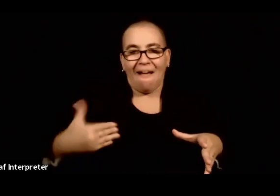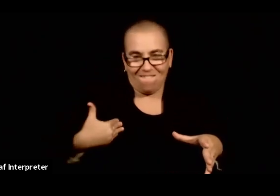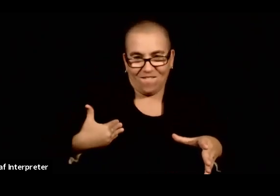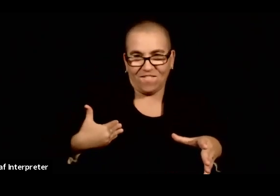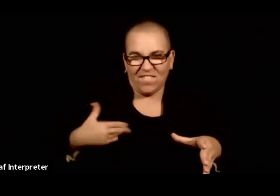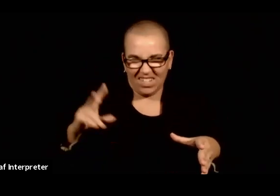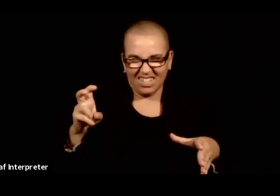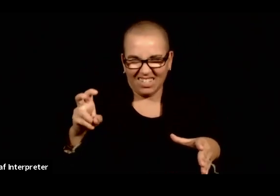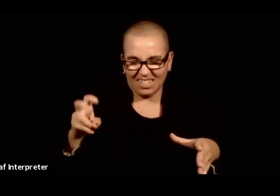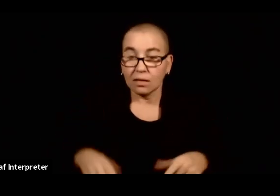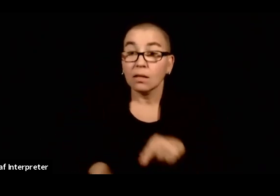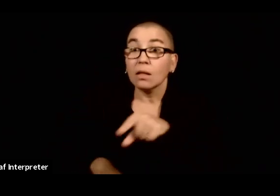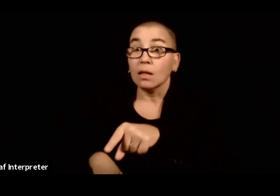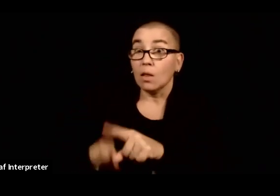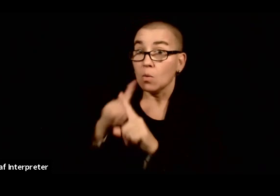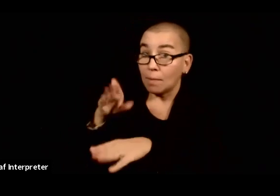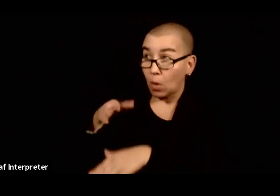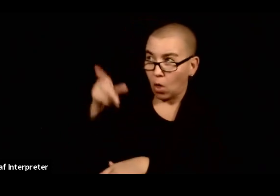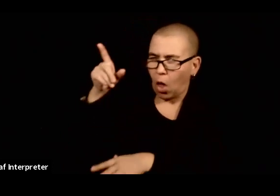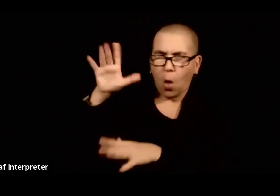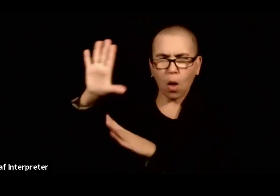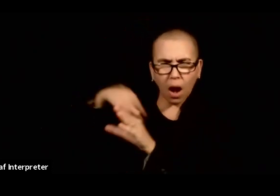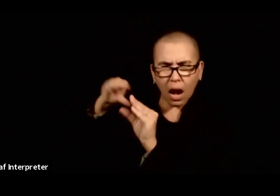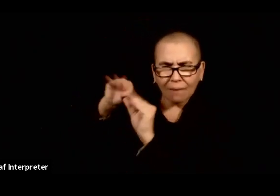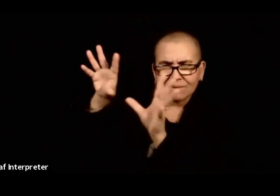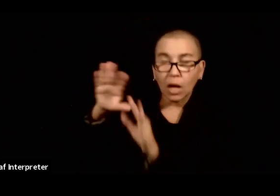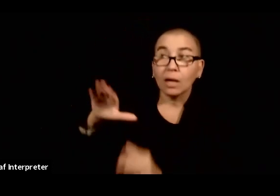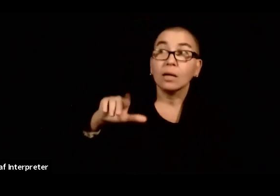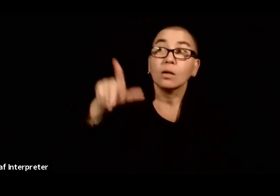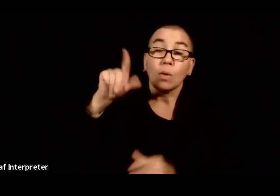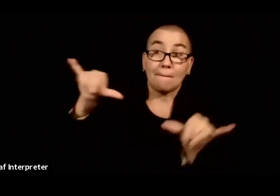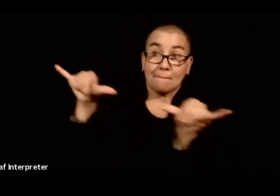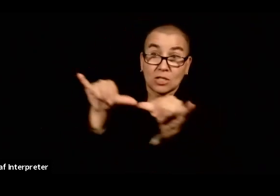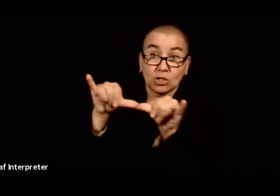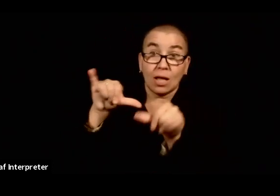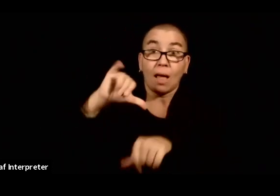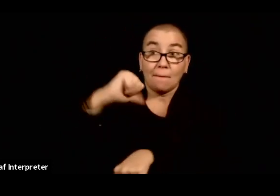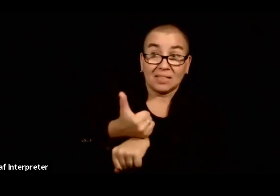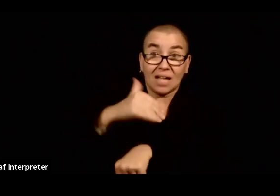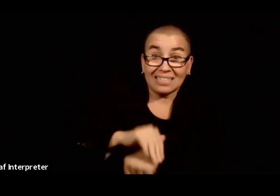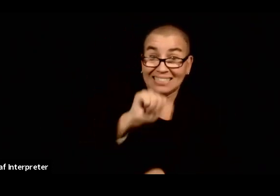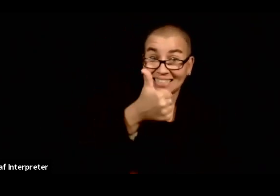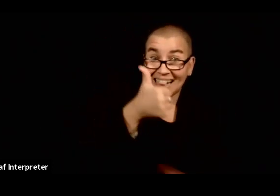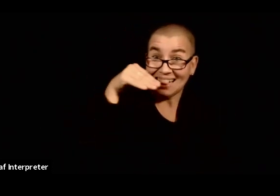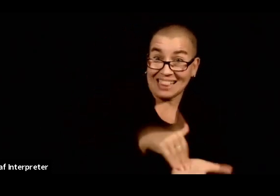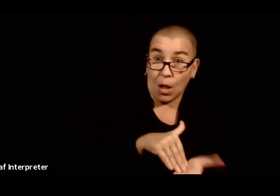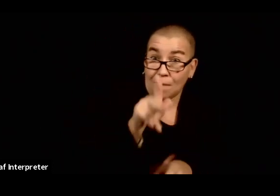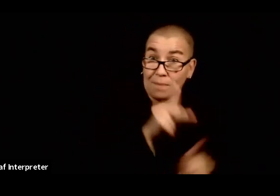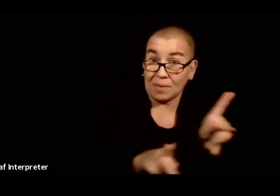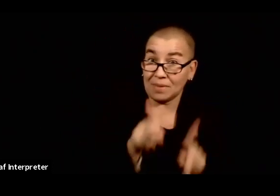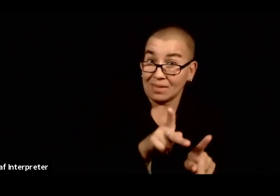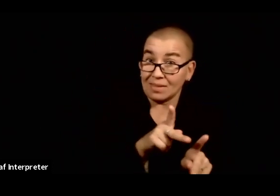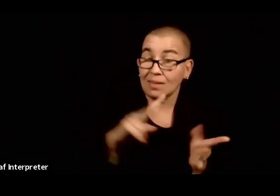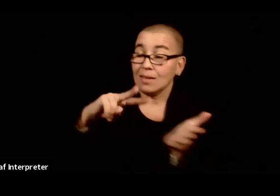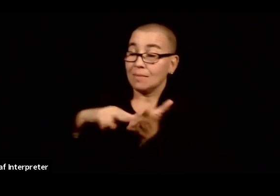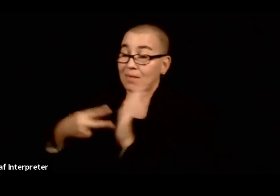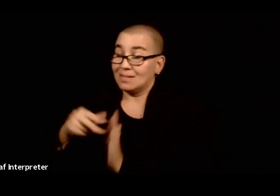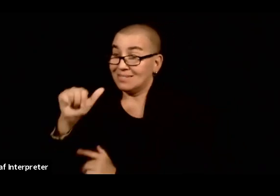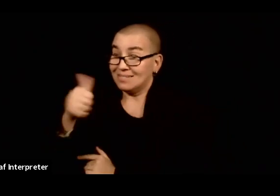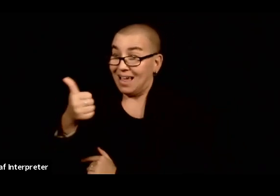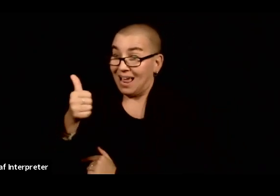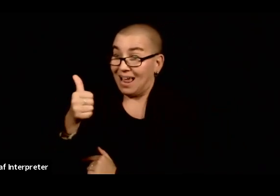10,000? Well, the guidance does indicate that it would be an increased risk if they were